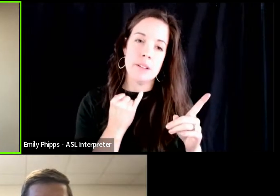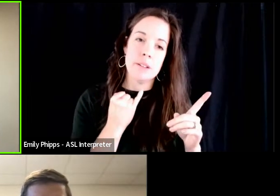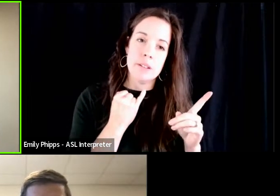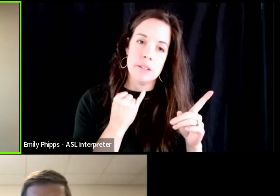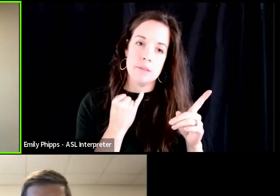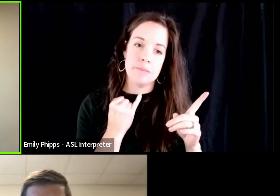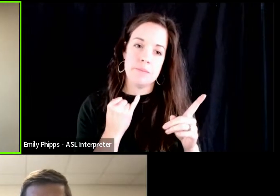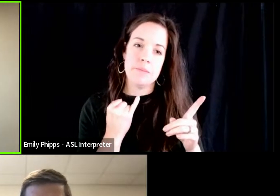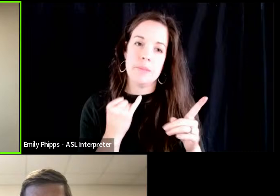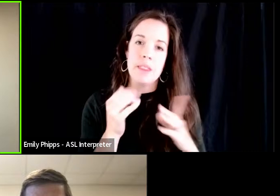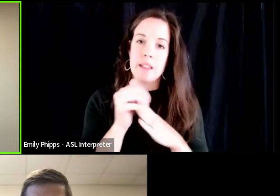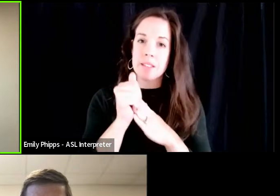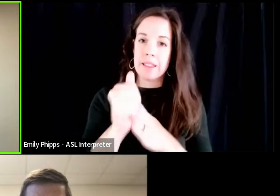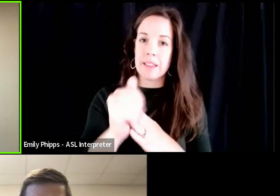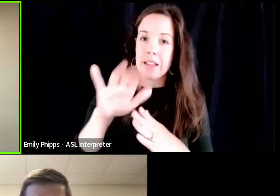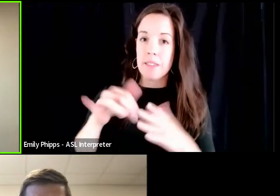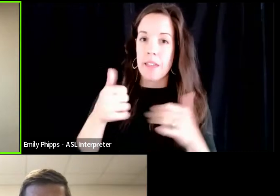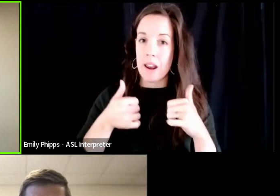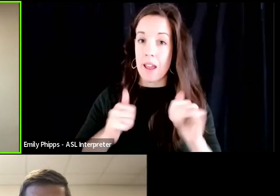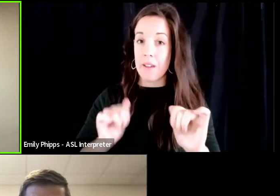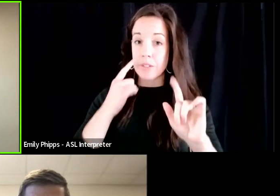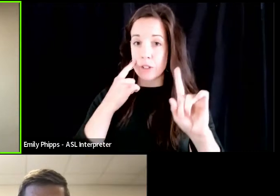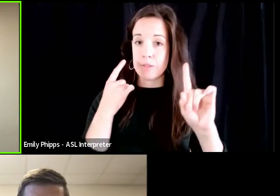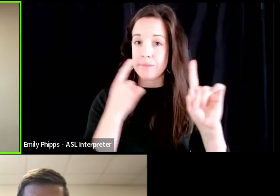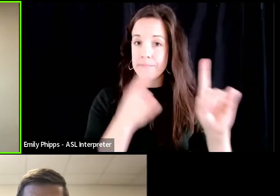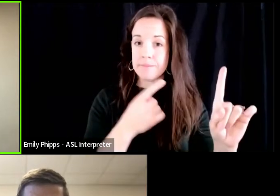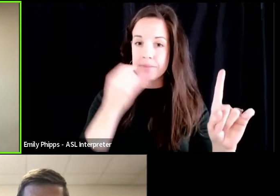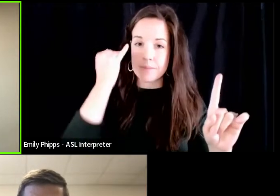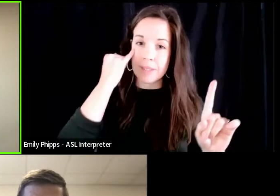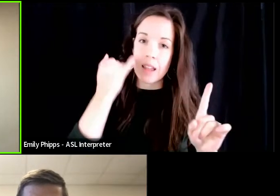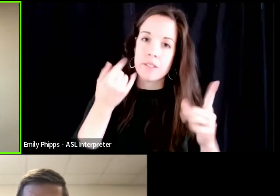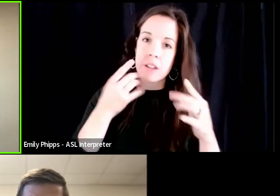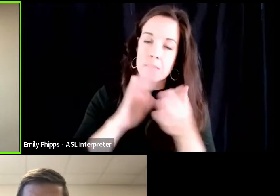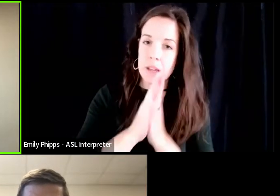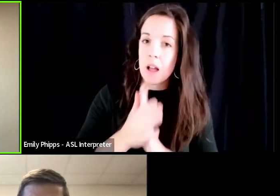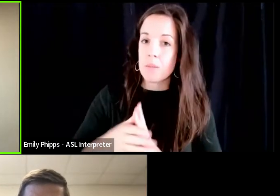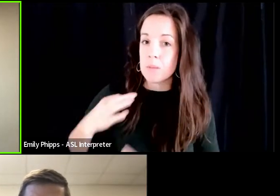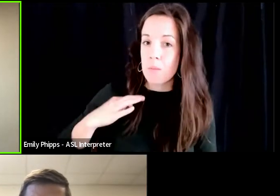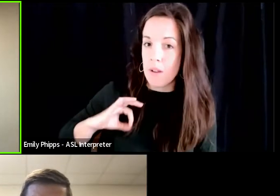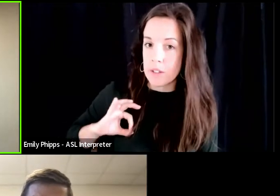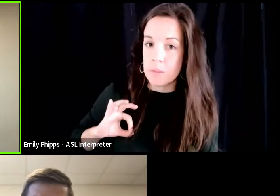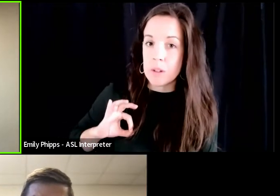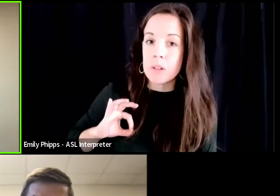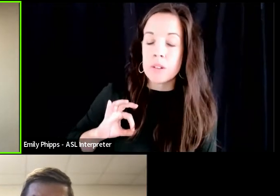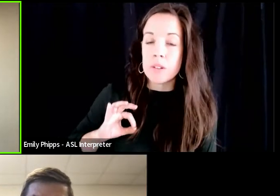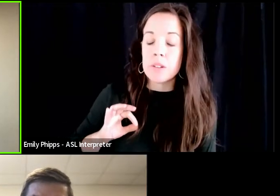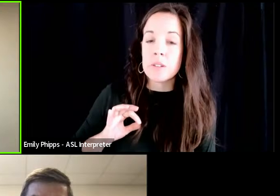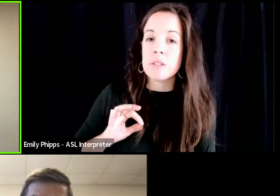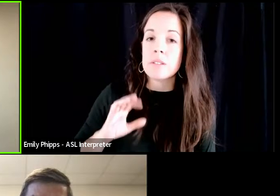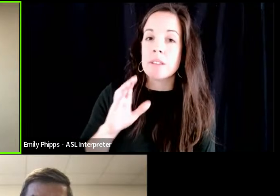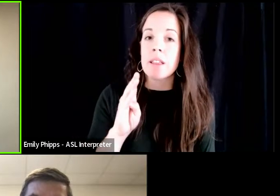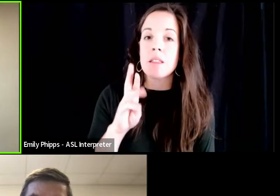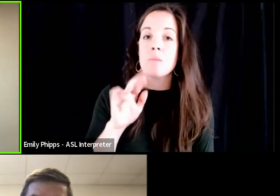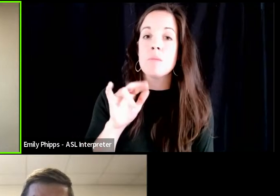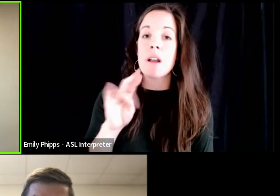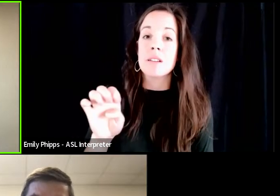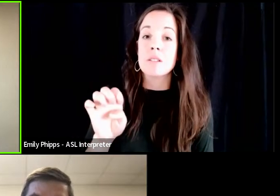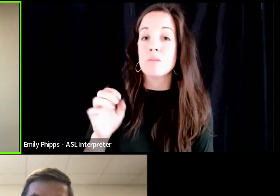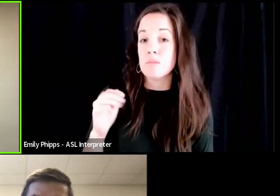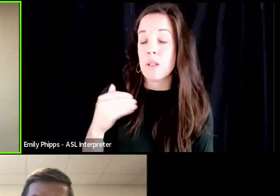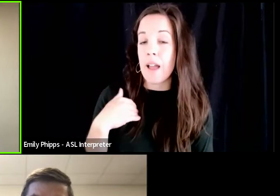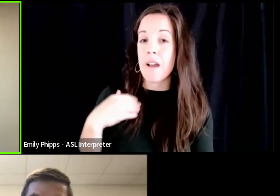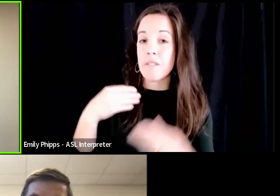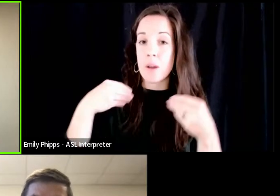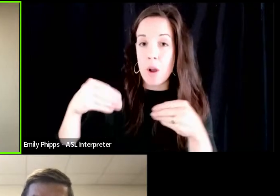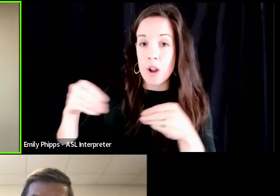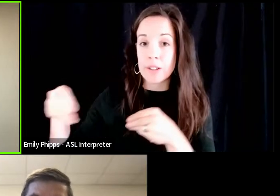is leading that effort. If it becomes profitable, then the brine will have a market, and then it